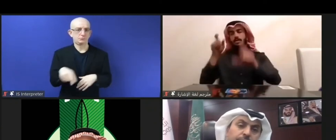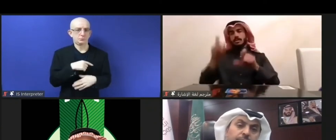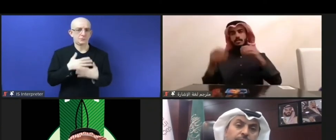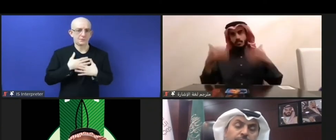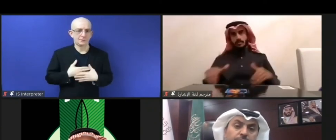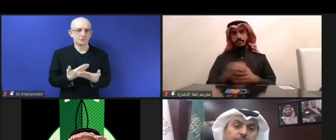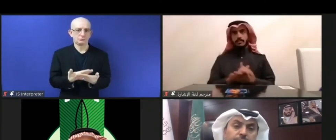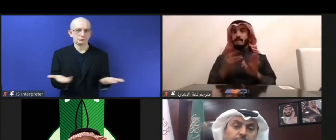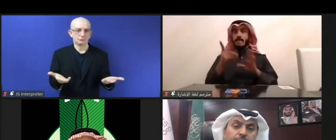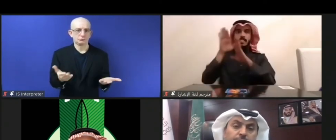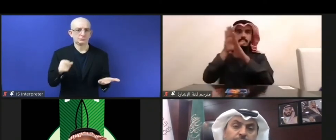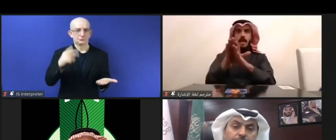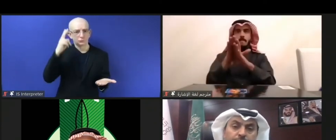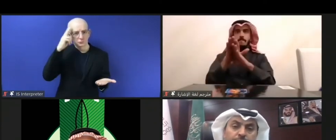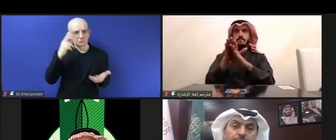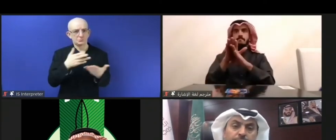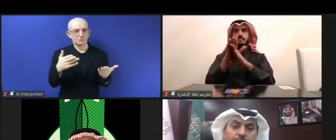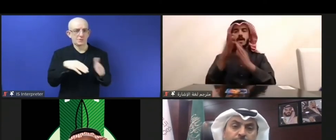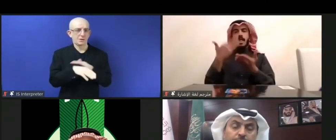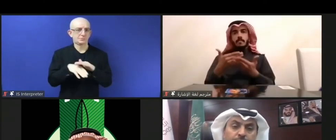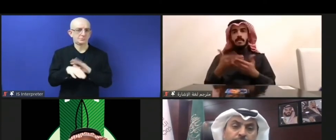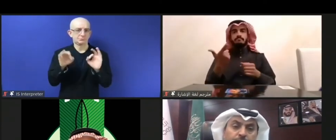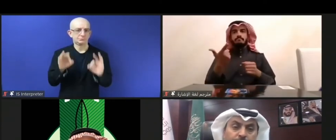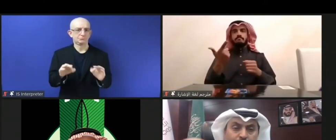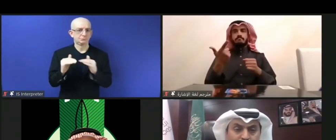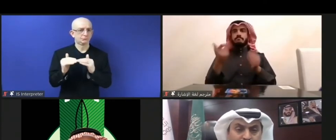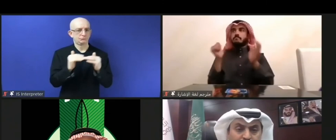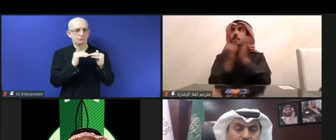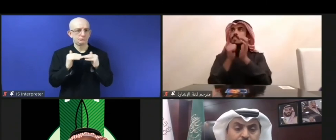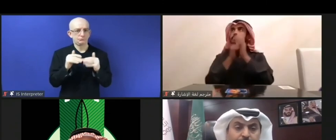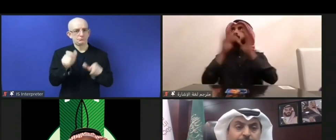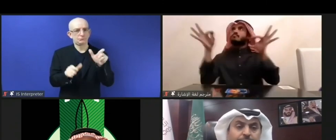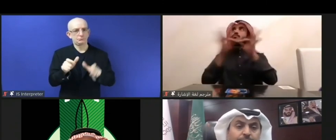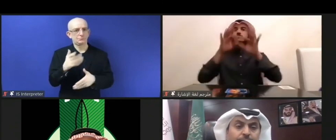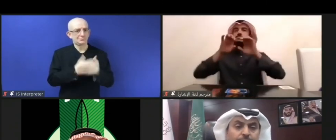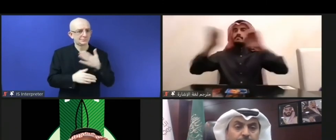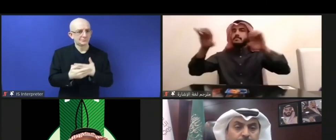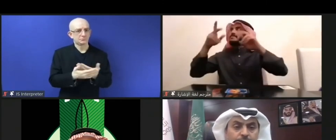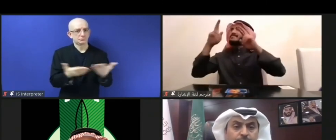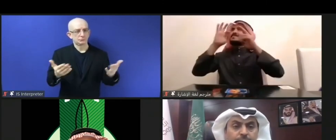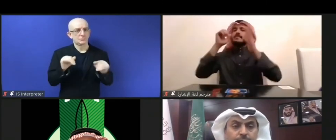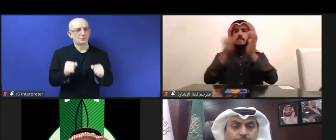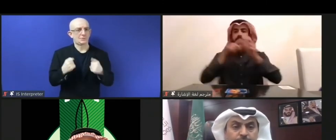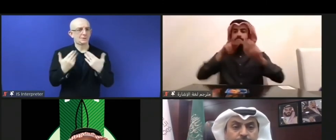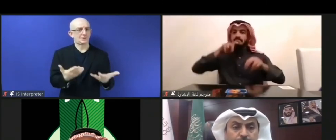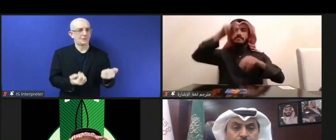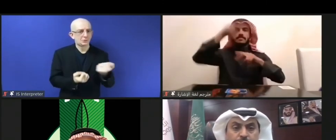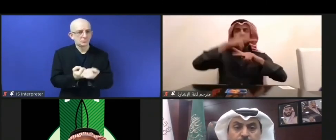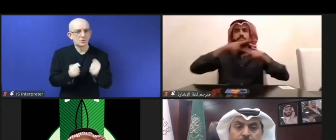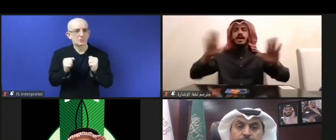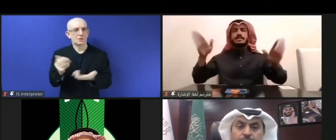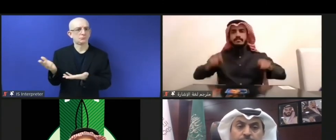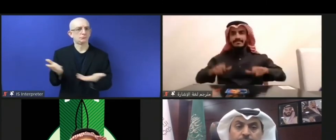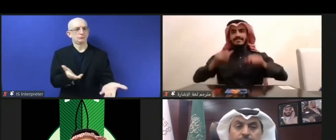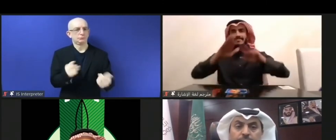support services and accommodations to achieve accessible environments. Now I will talk about the scope